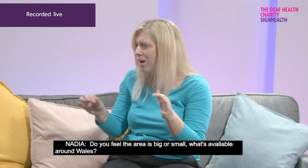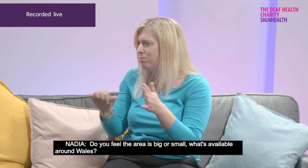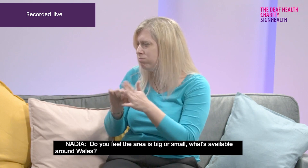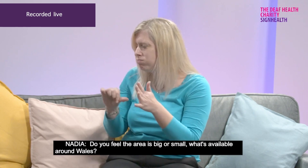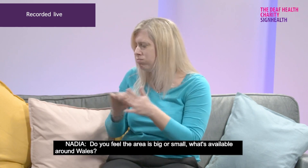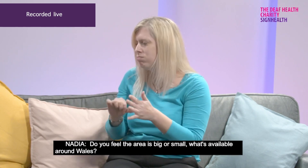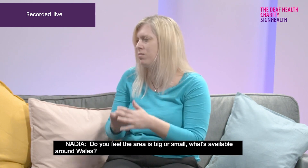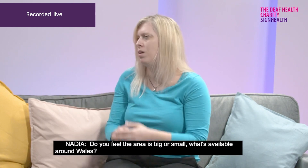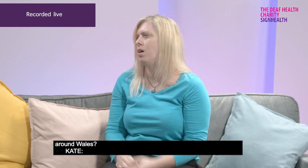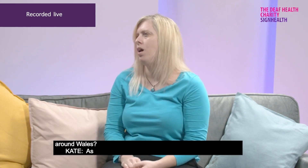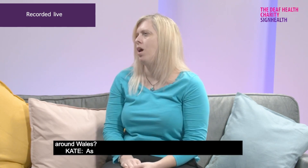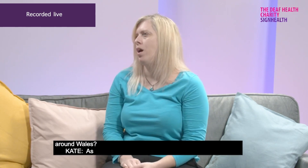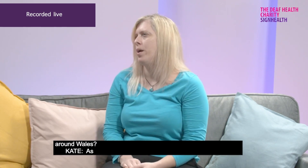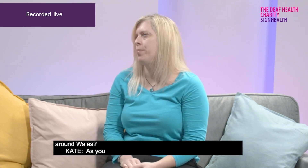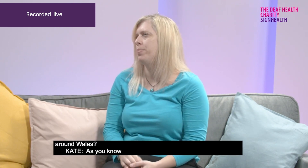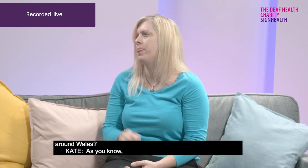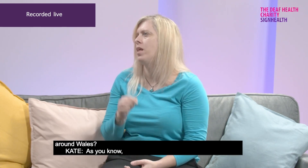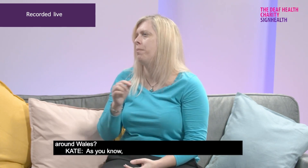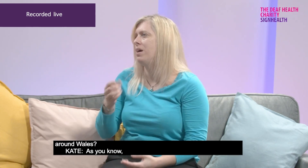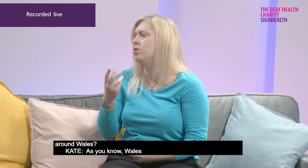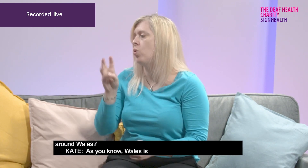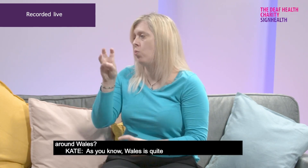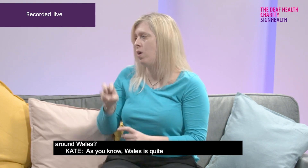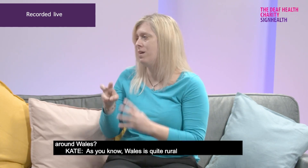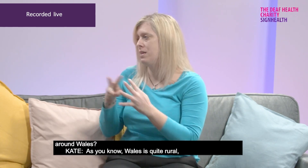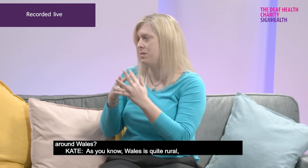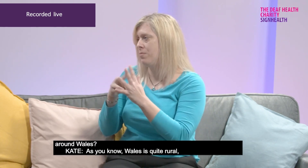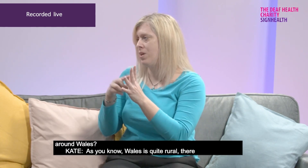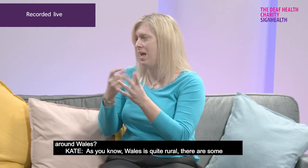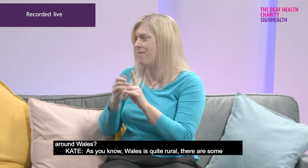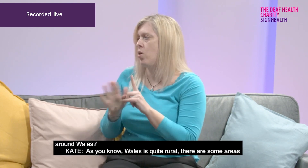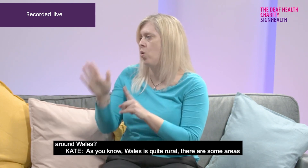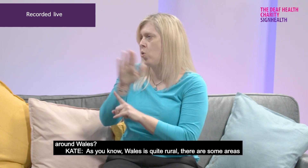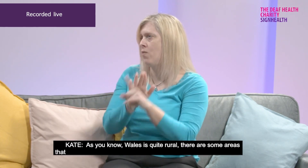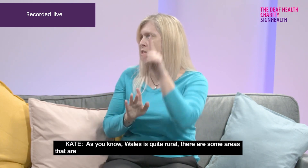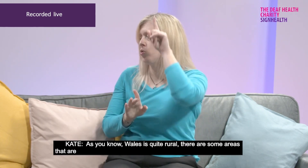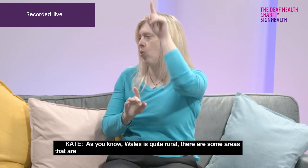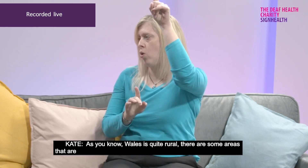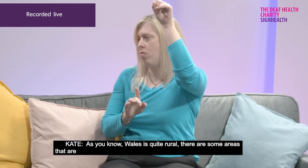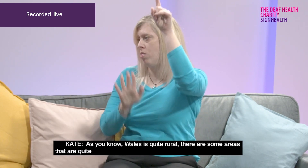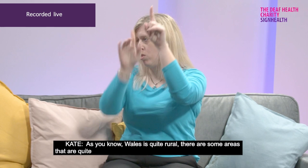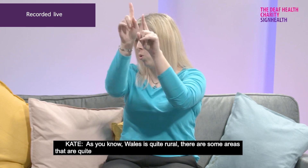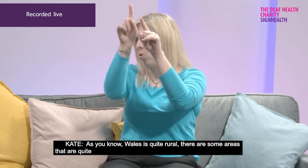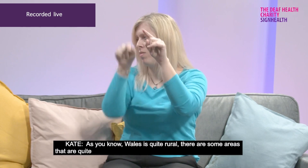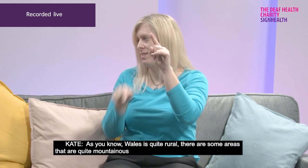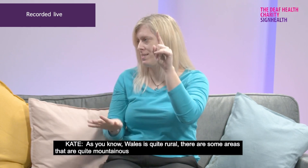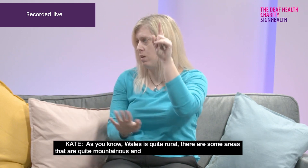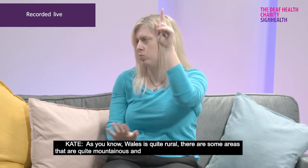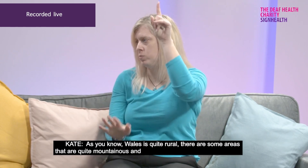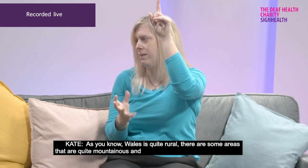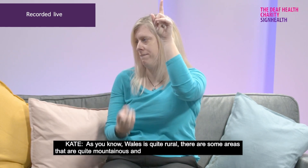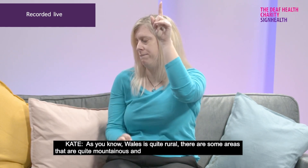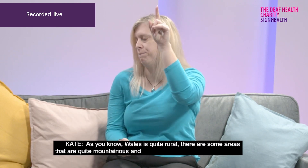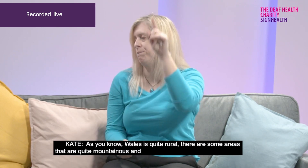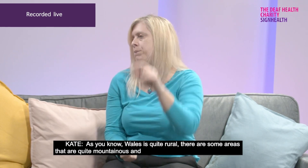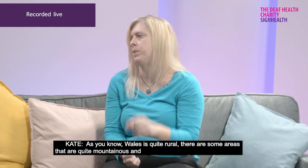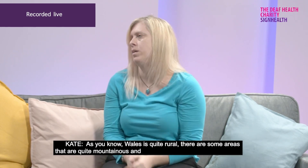with Wales, it's quite rural. So there are some areas that are quite mountainous and don't have much access.